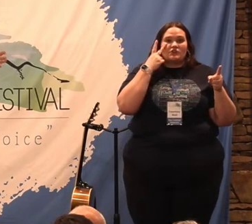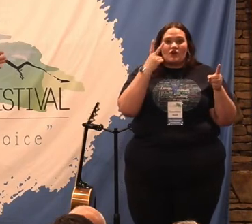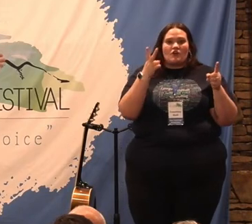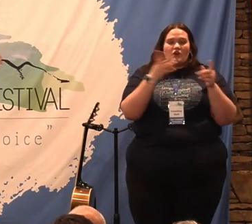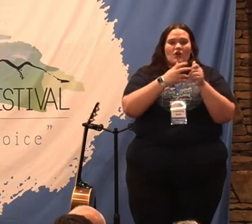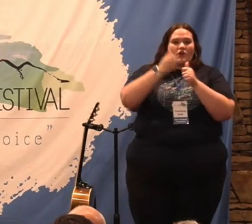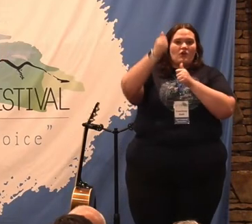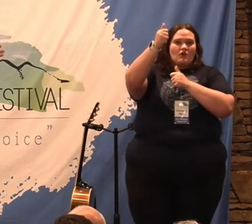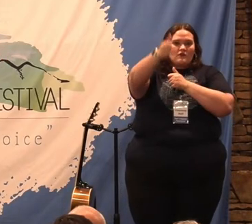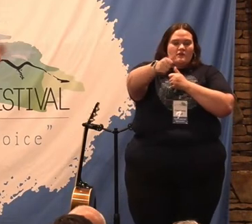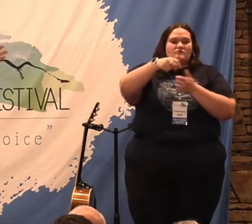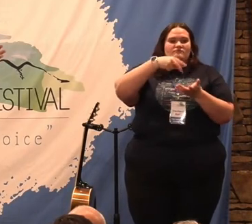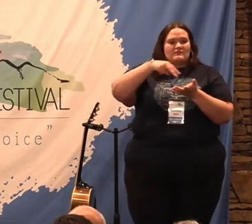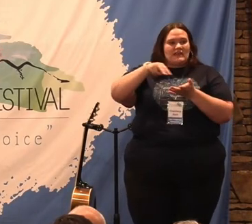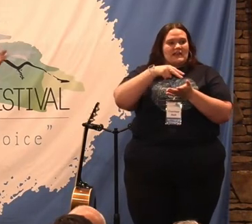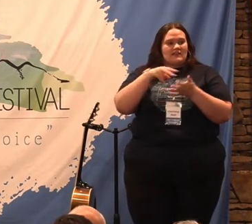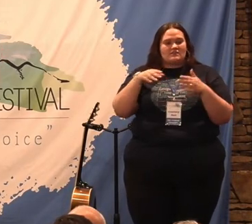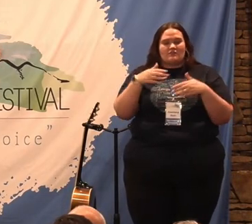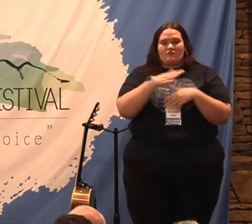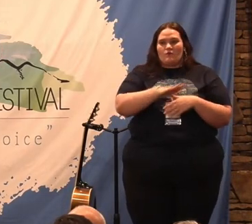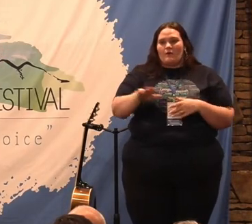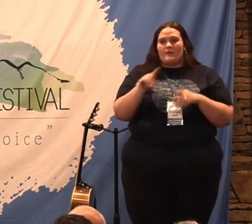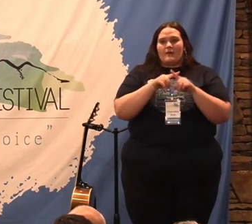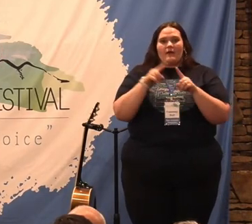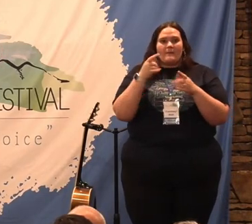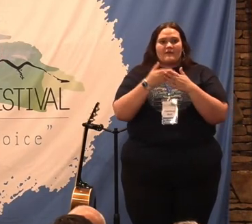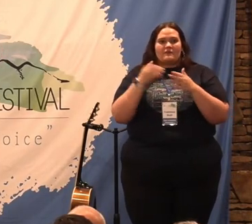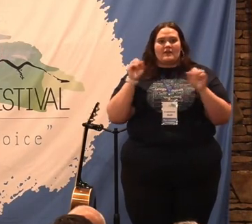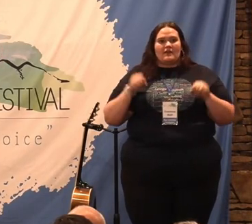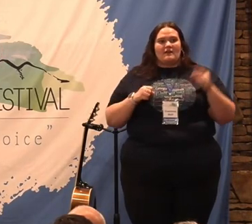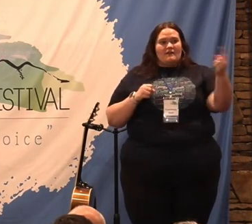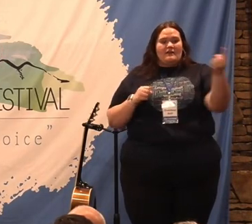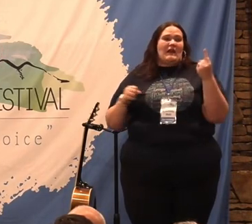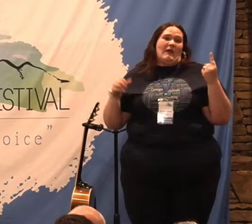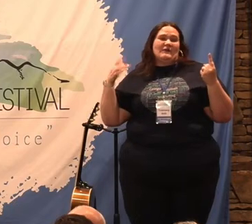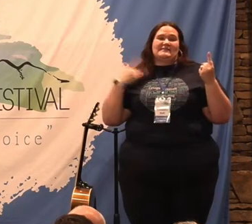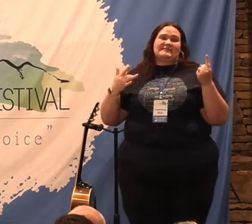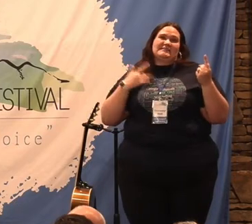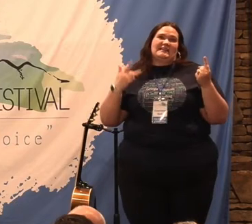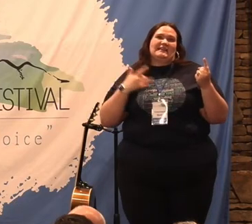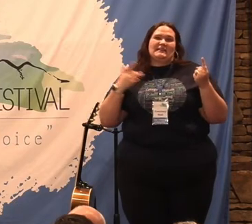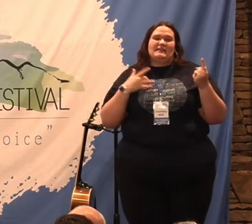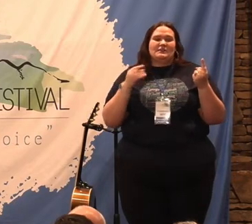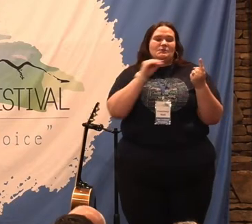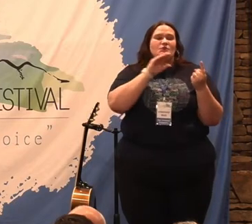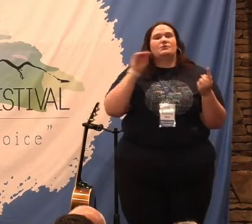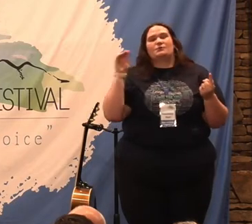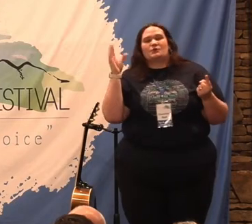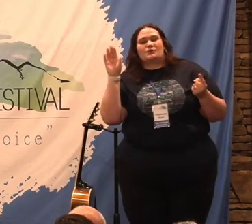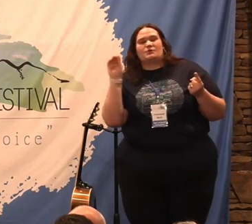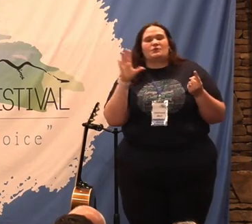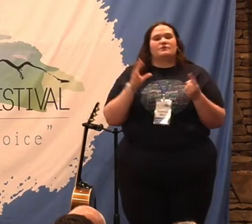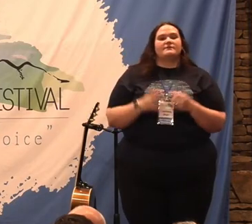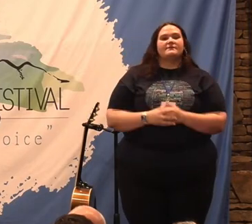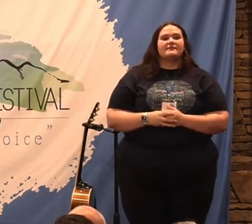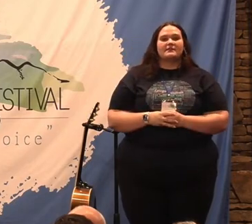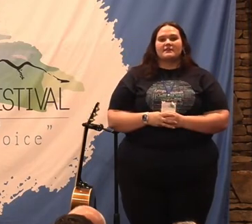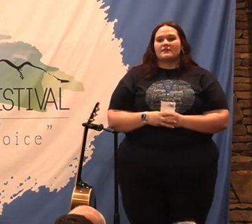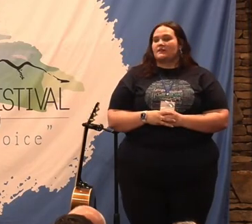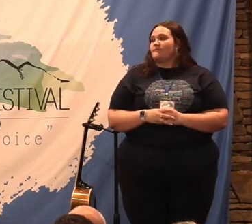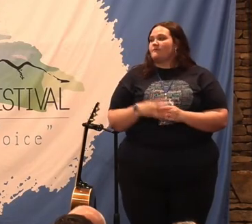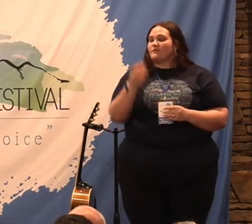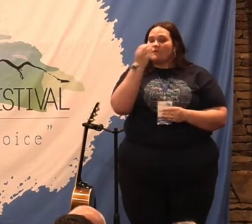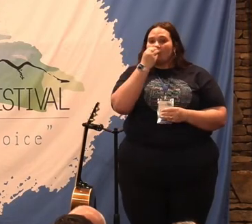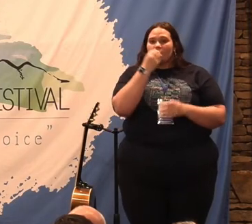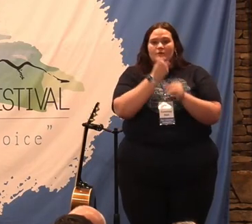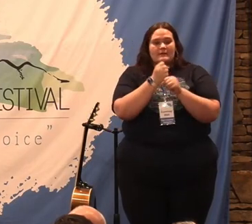crowded ballroom, but before they could make their way over with their squeals and ear kisses, the caterer mistook her